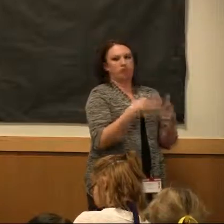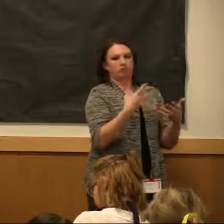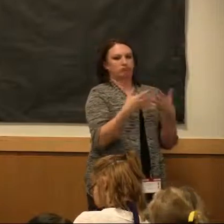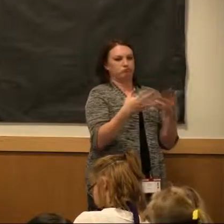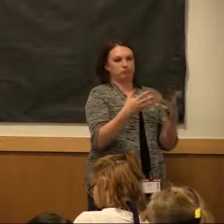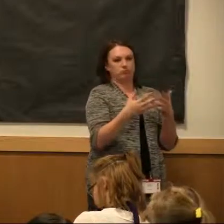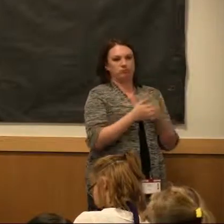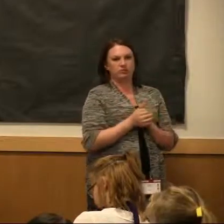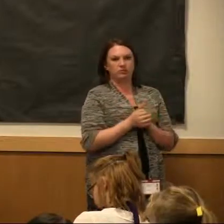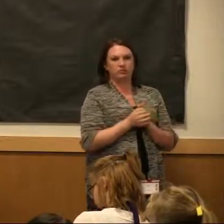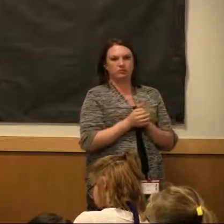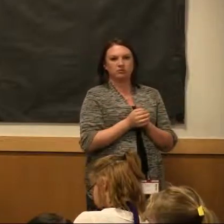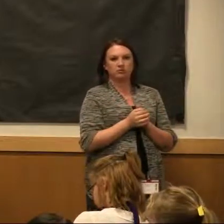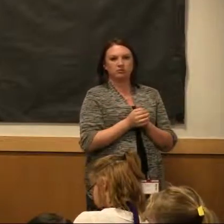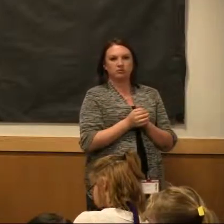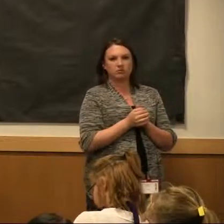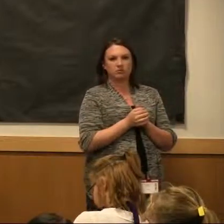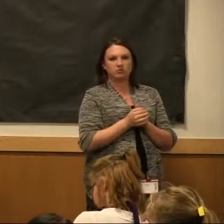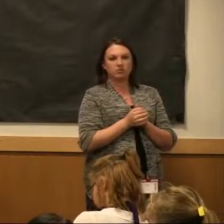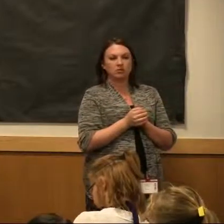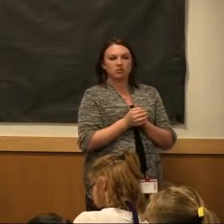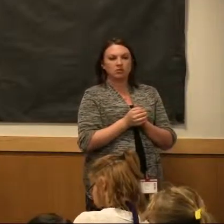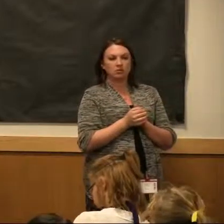intramural league.